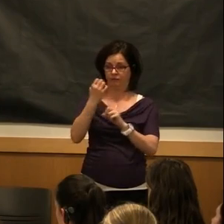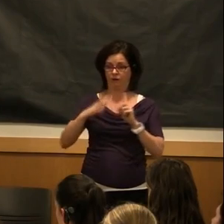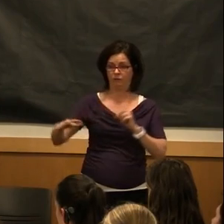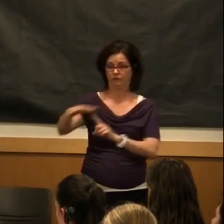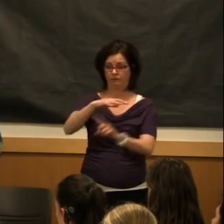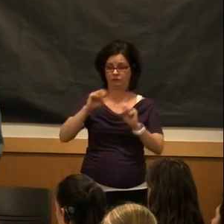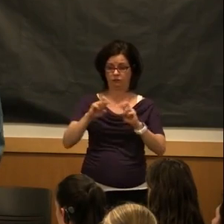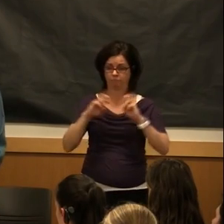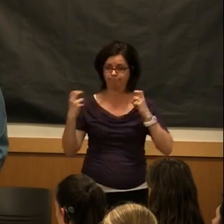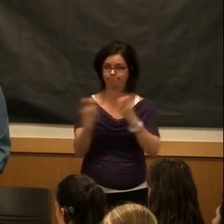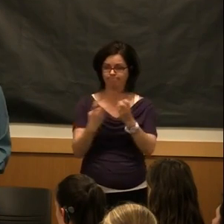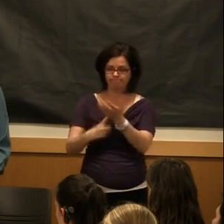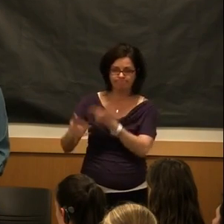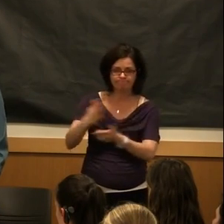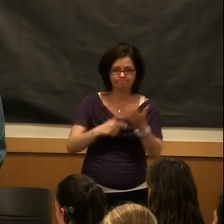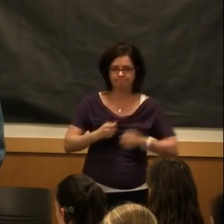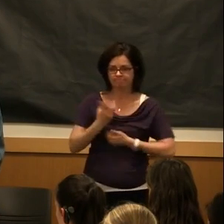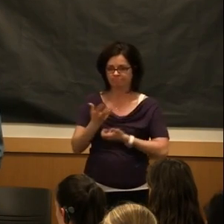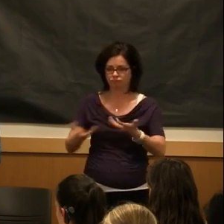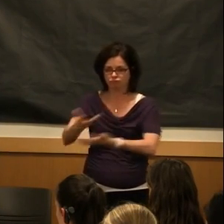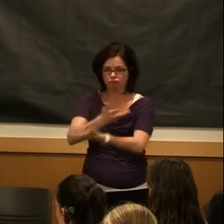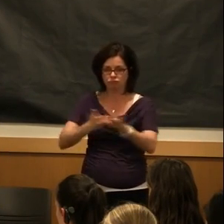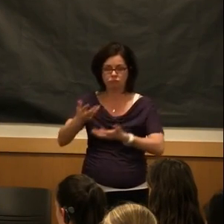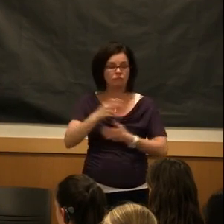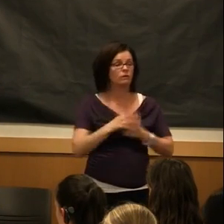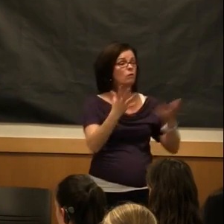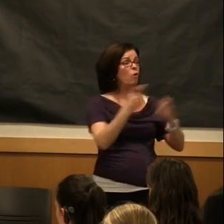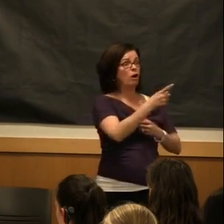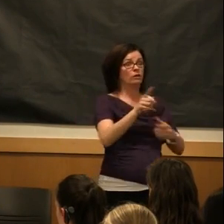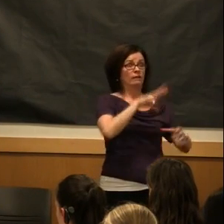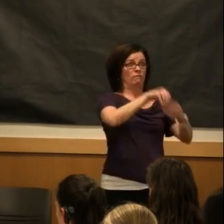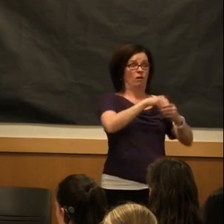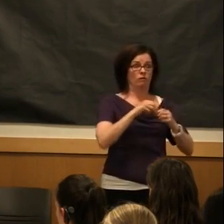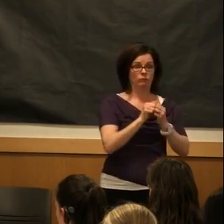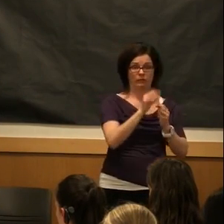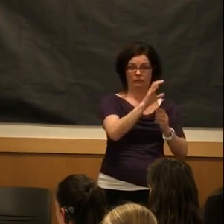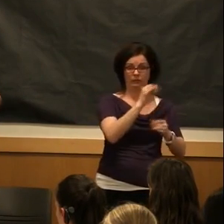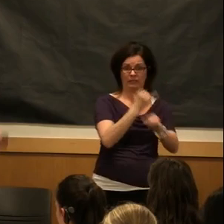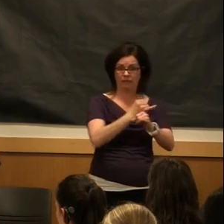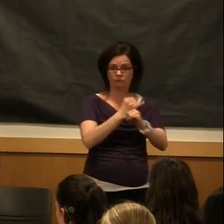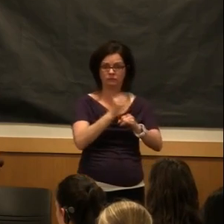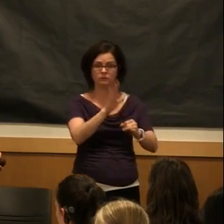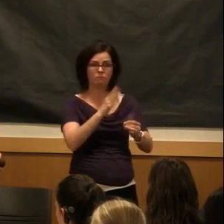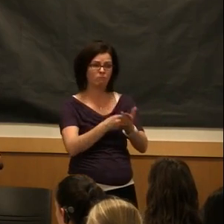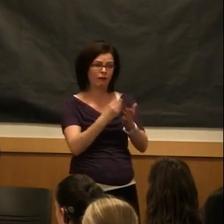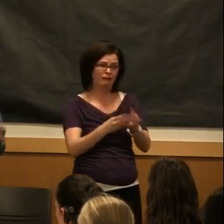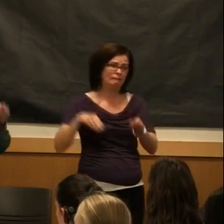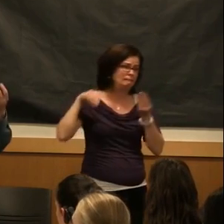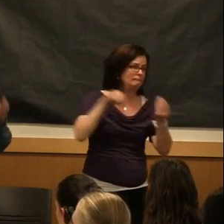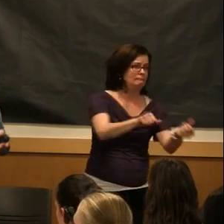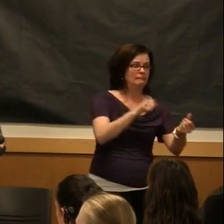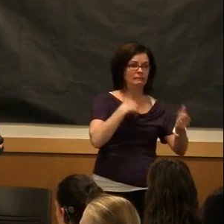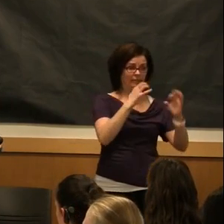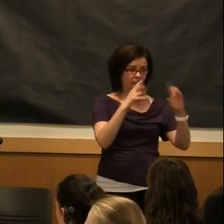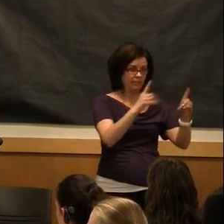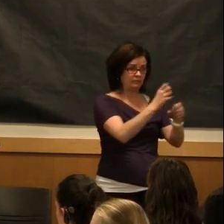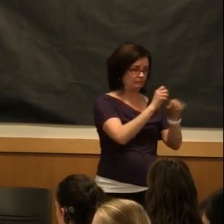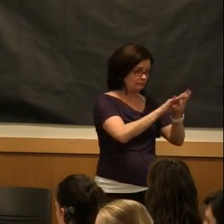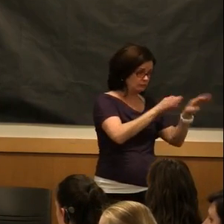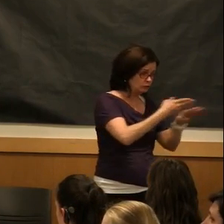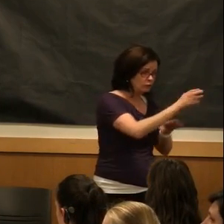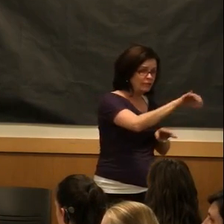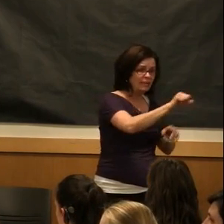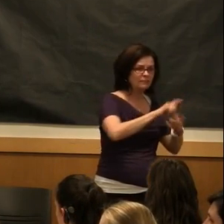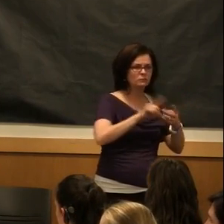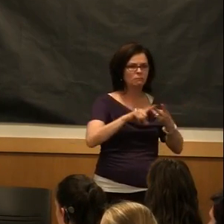Then, we want you to get involved on campus. You're spending a lot of money to go to school. You're getting an education, but you're in this place